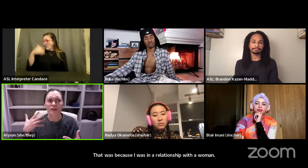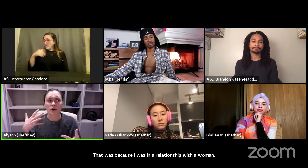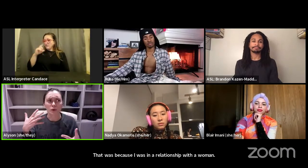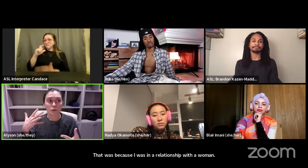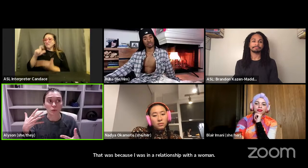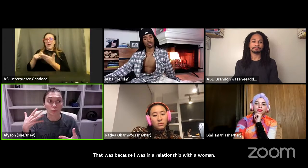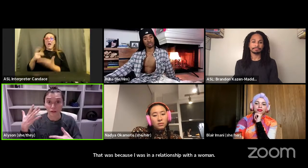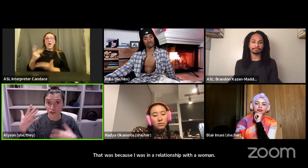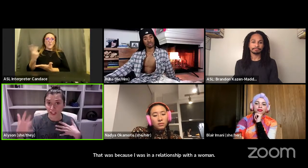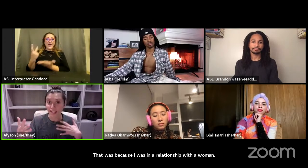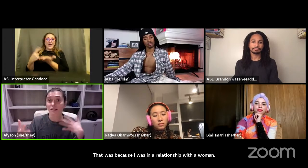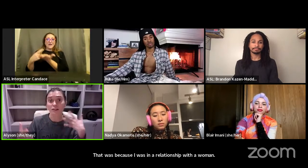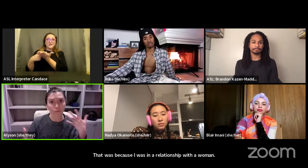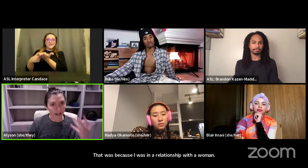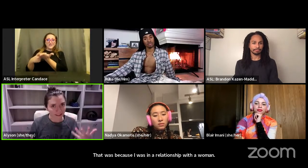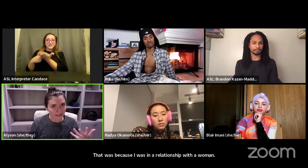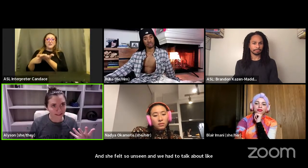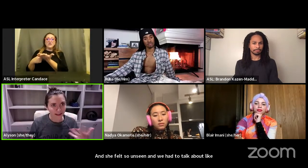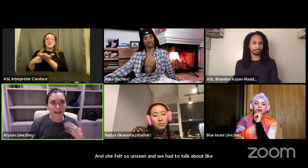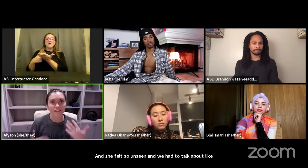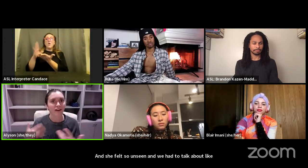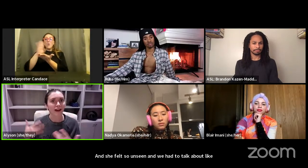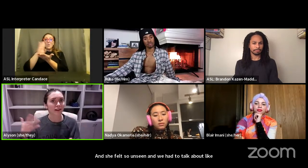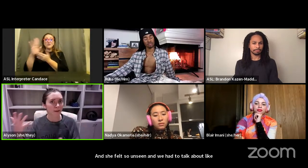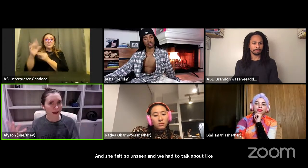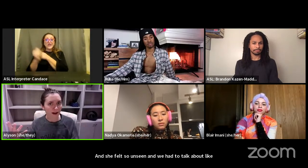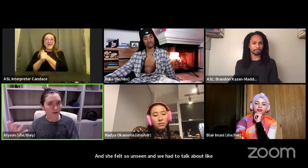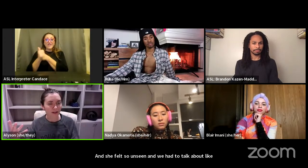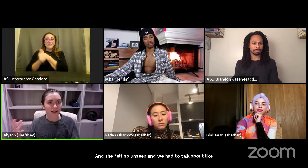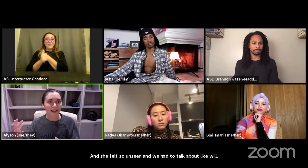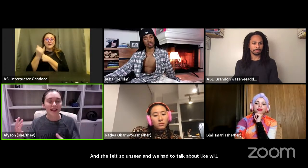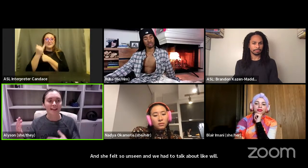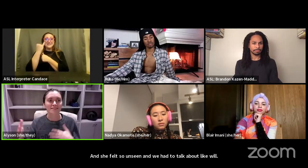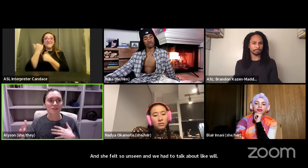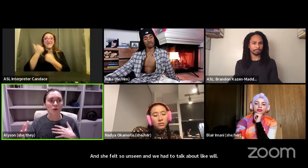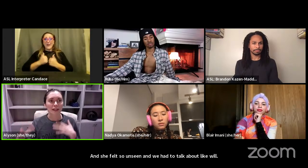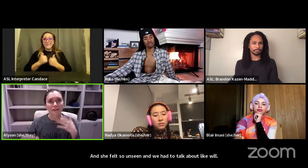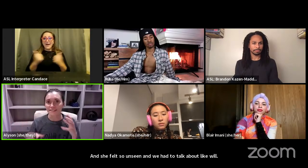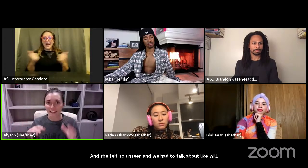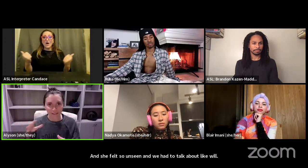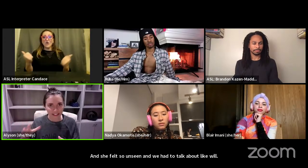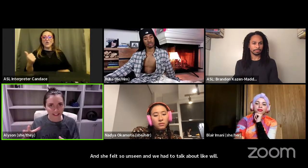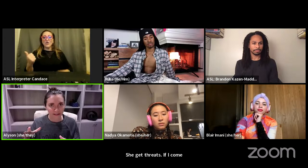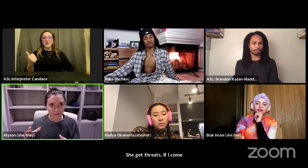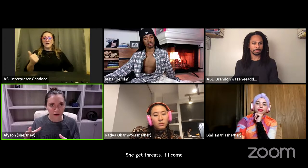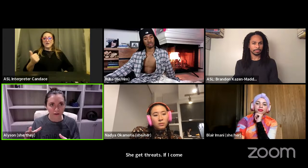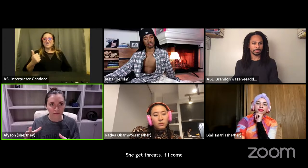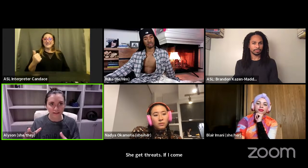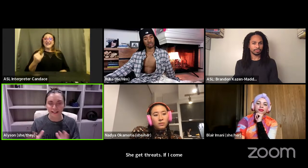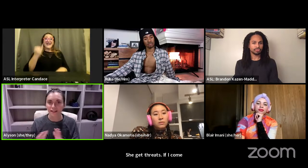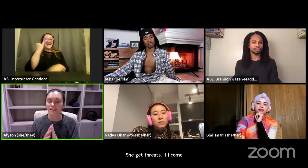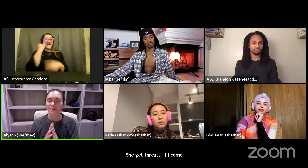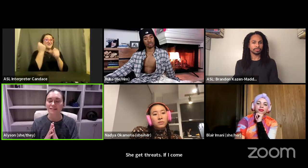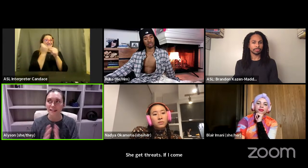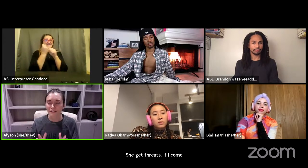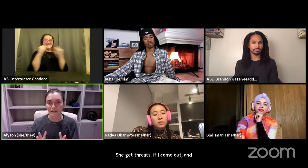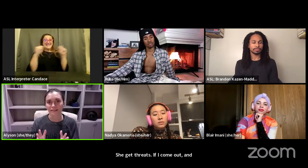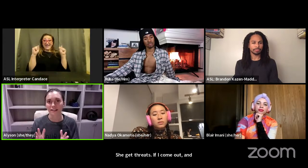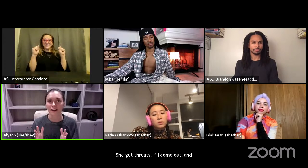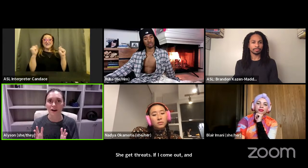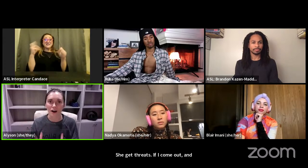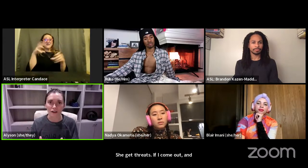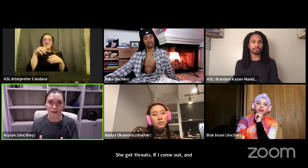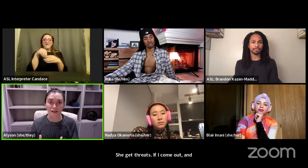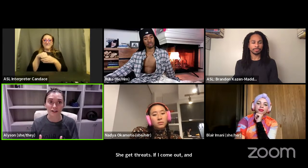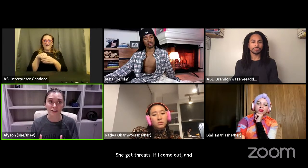about, like, will she get threats if I come out? And so if safety is involved, like,